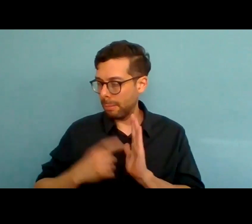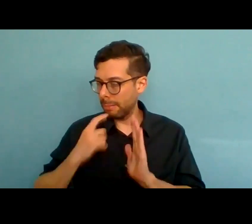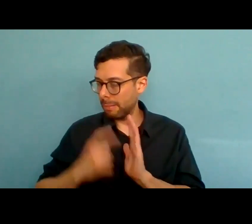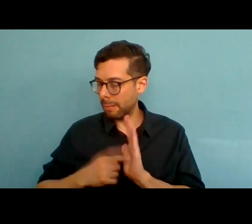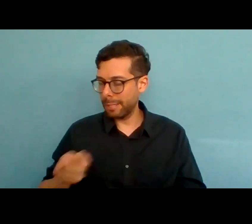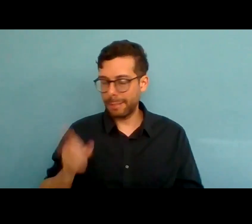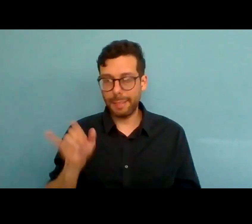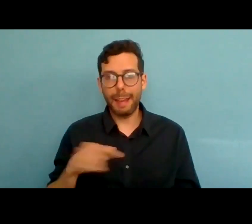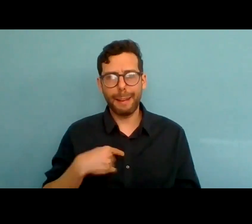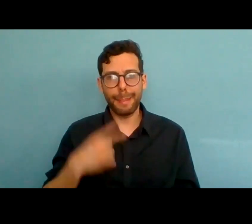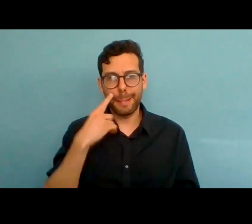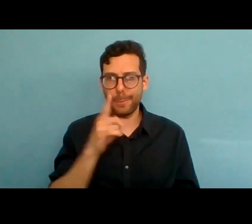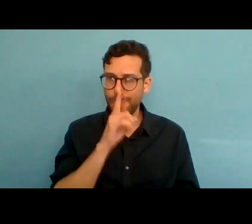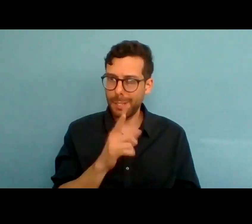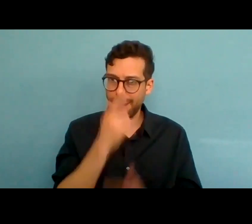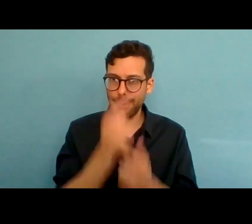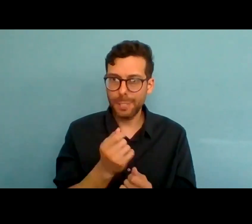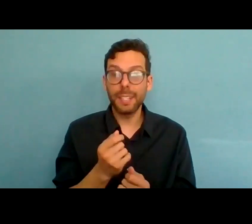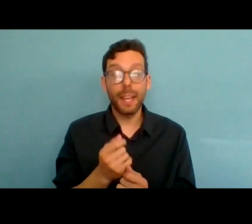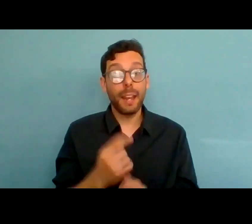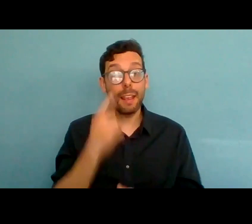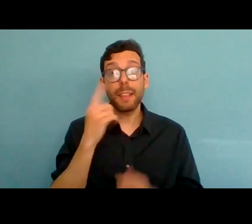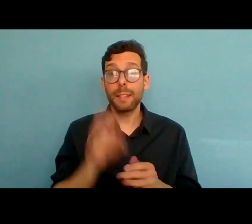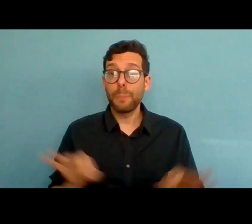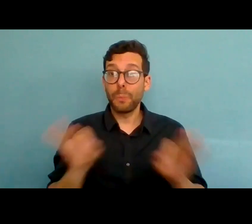really interesting. And so it's something I think it's important to raise awareness